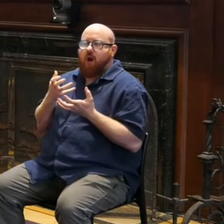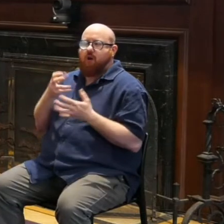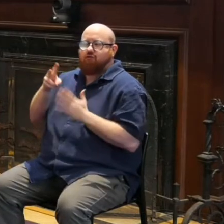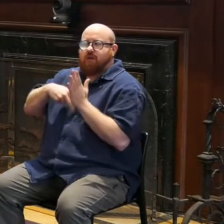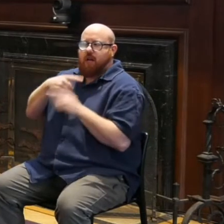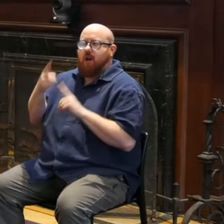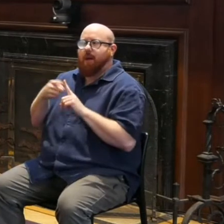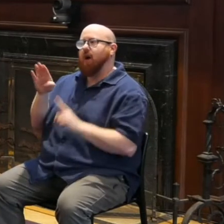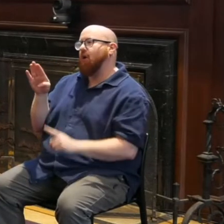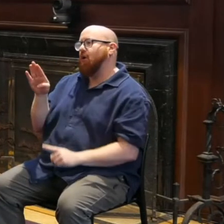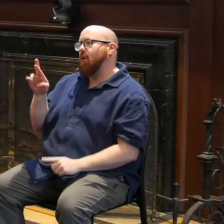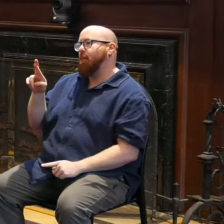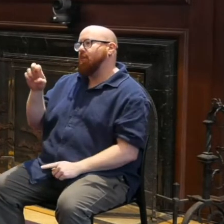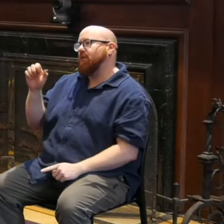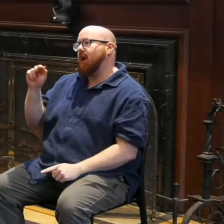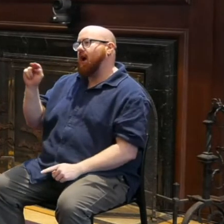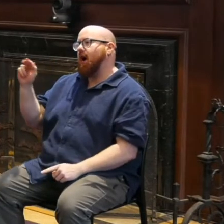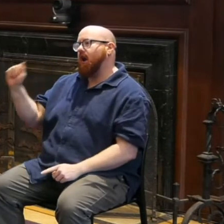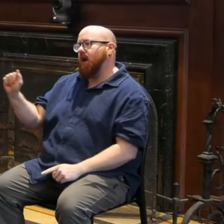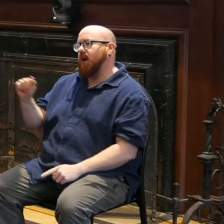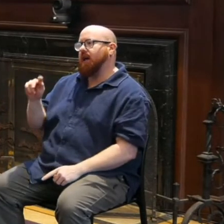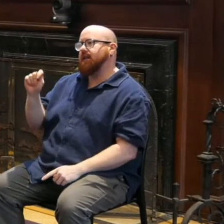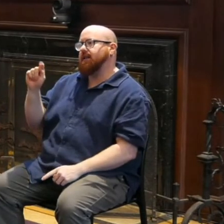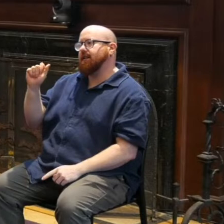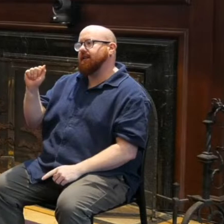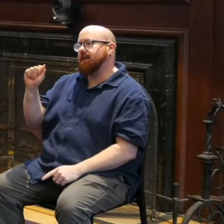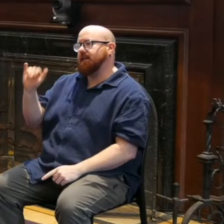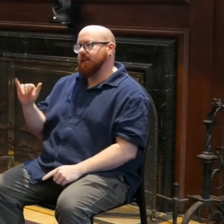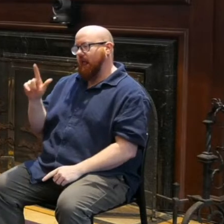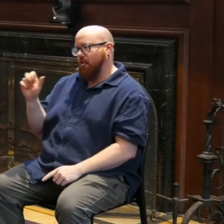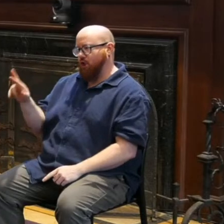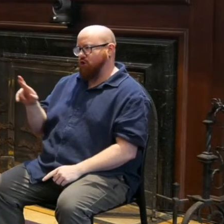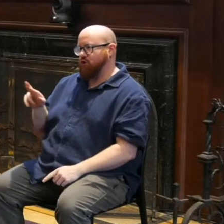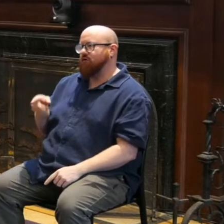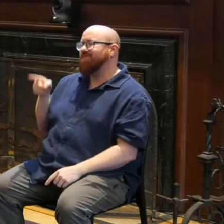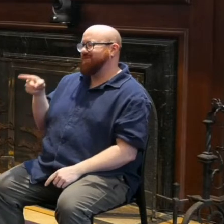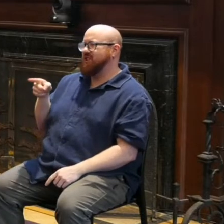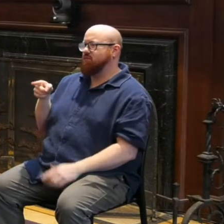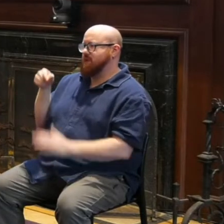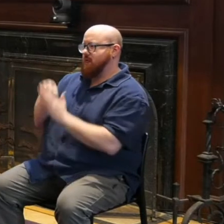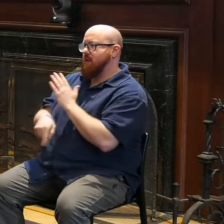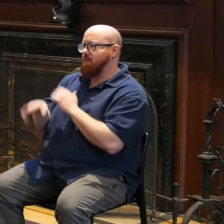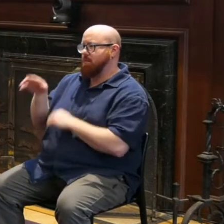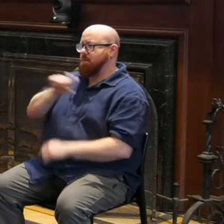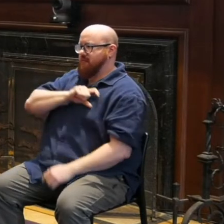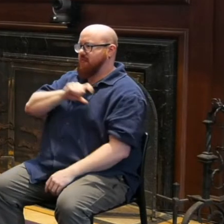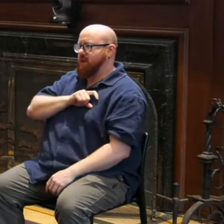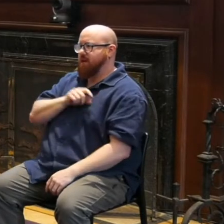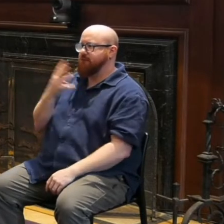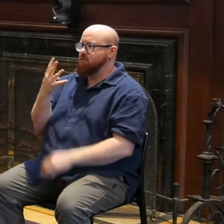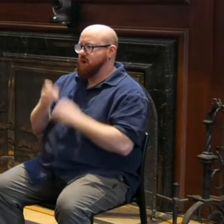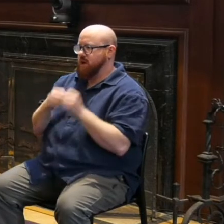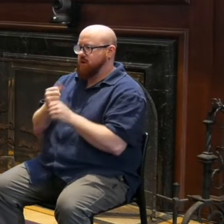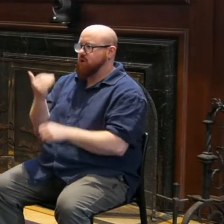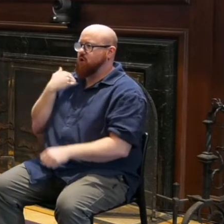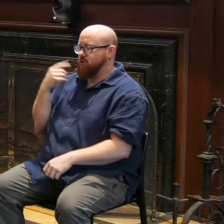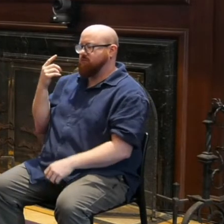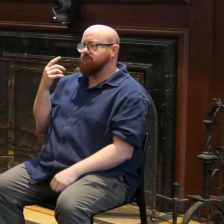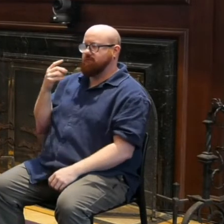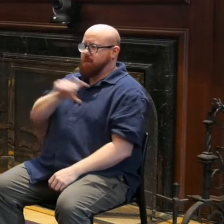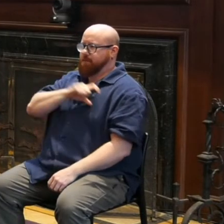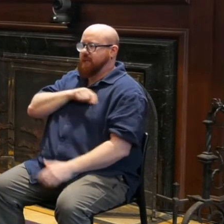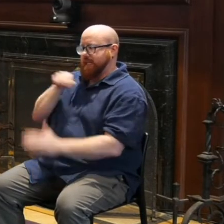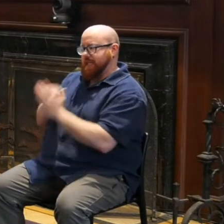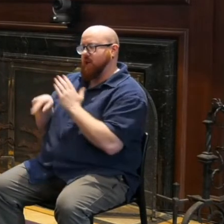with you. Breonna Taylor was killed by police 4 years ago in Kentucky in a